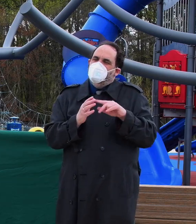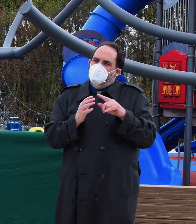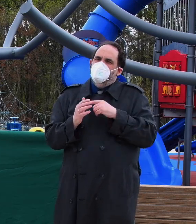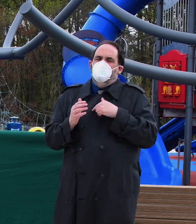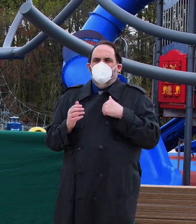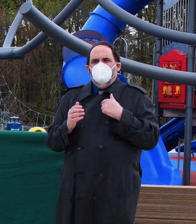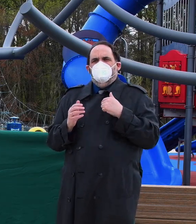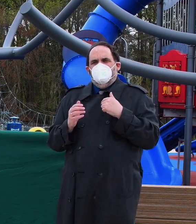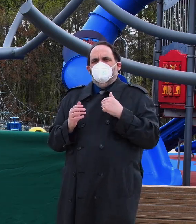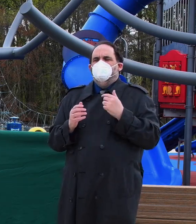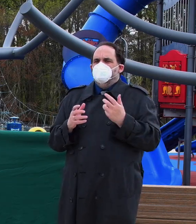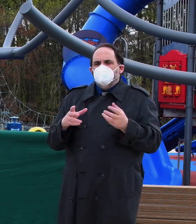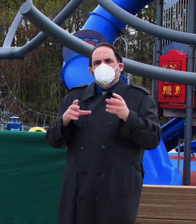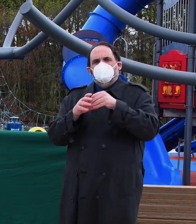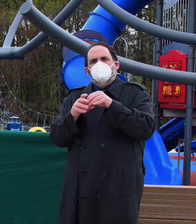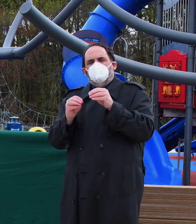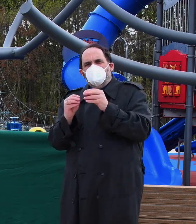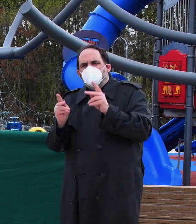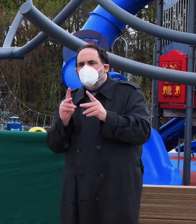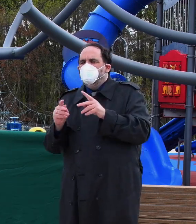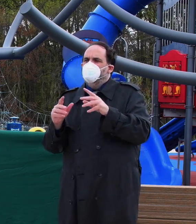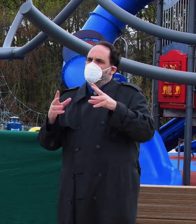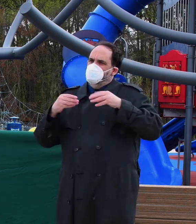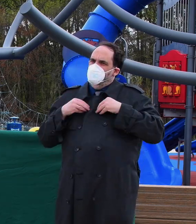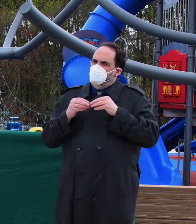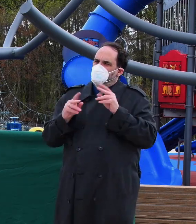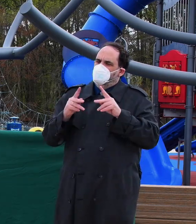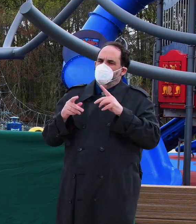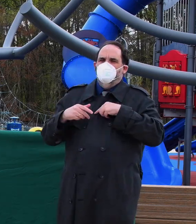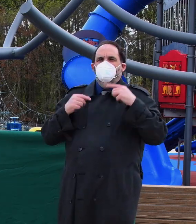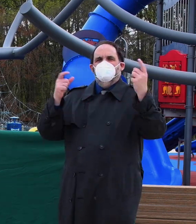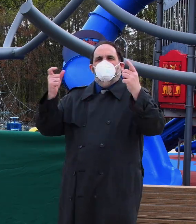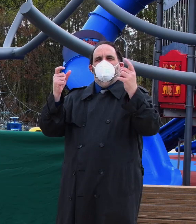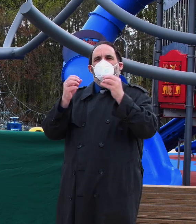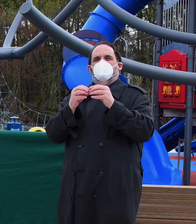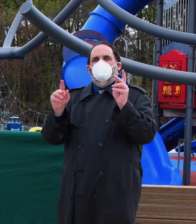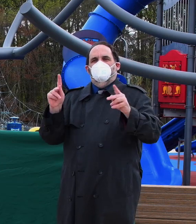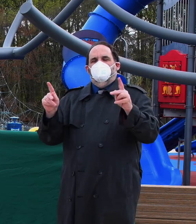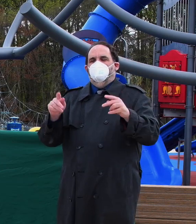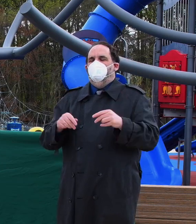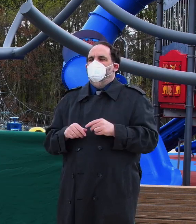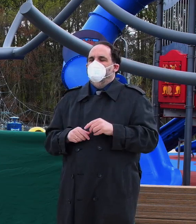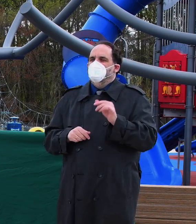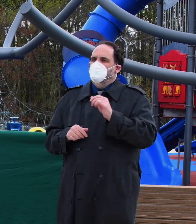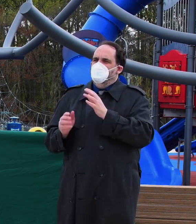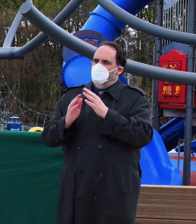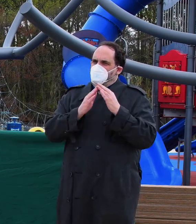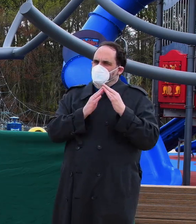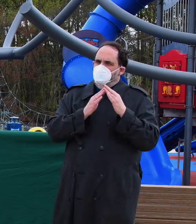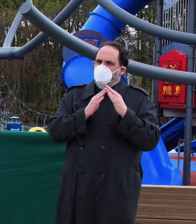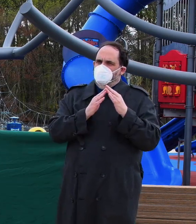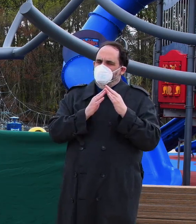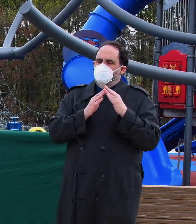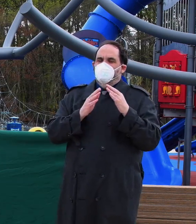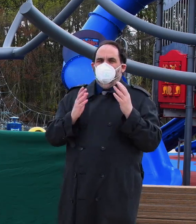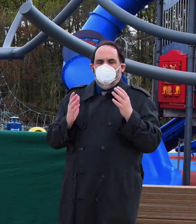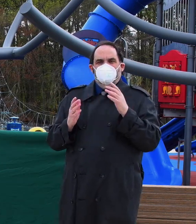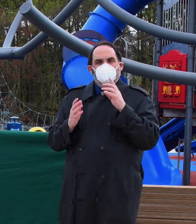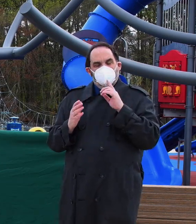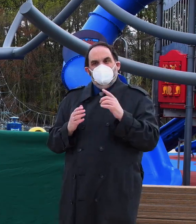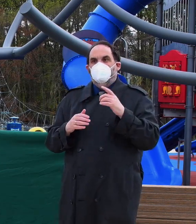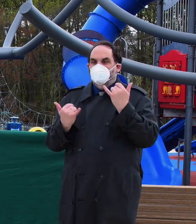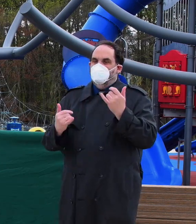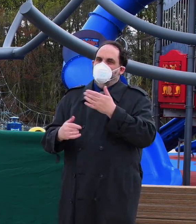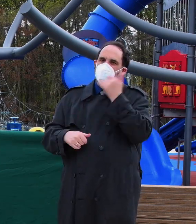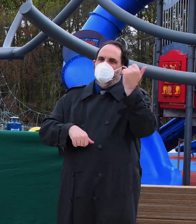inclusivity, acceptance, and celebration. As a community, it is